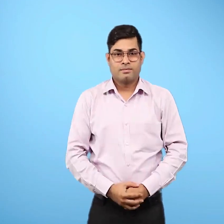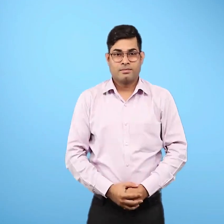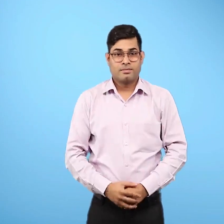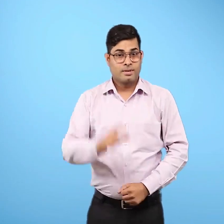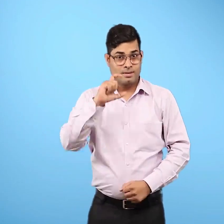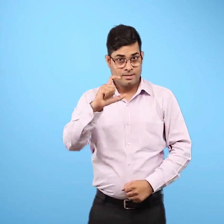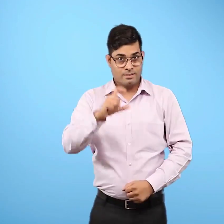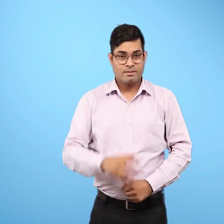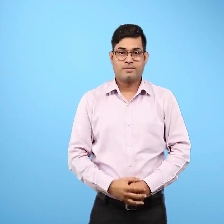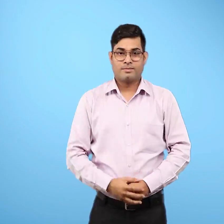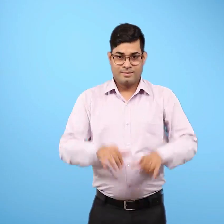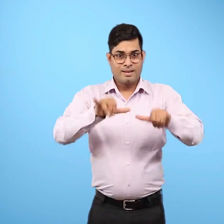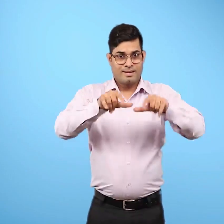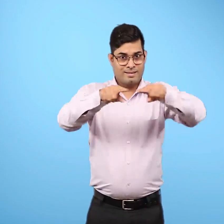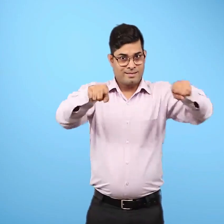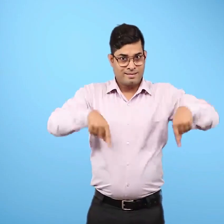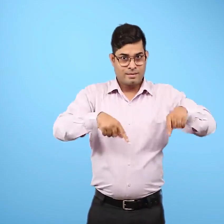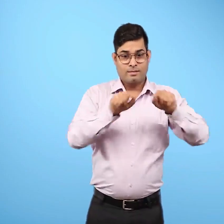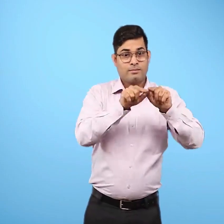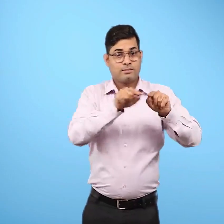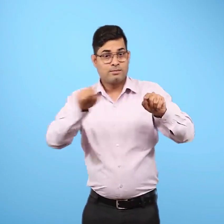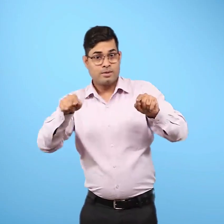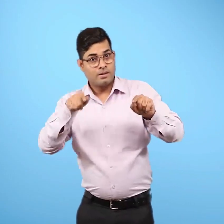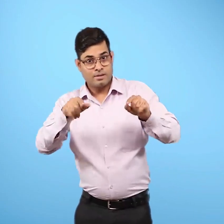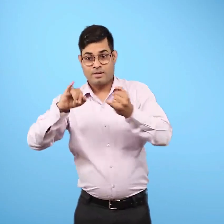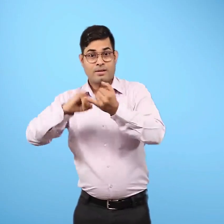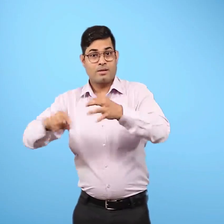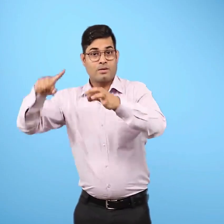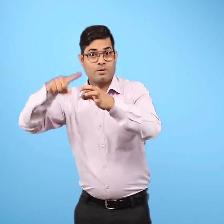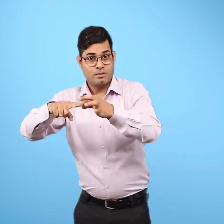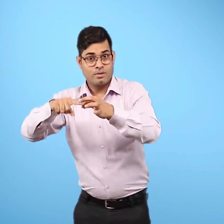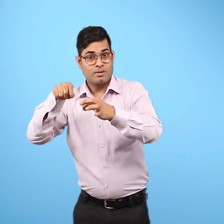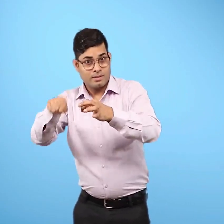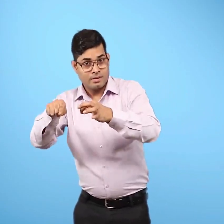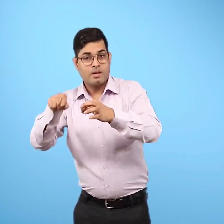Field C dash square meters.